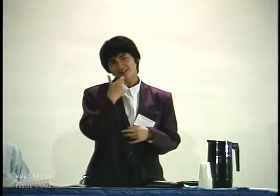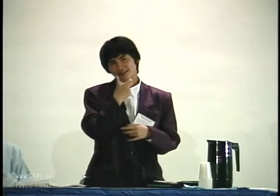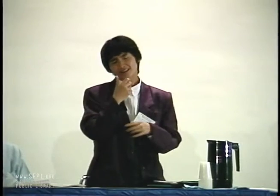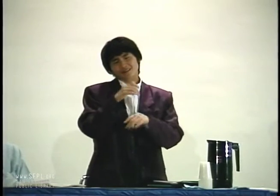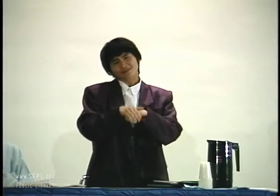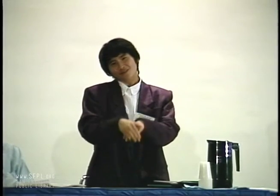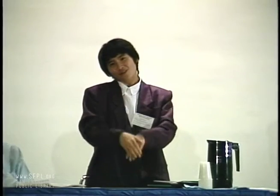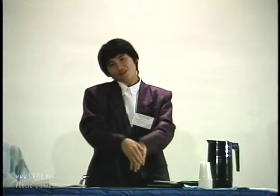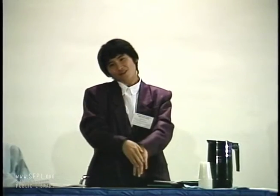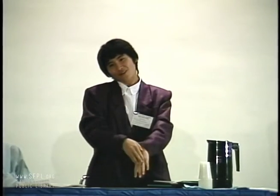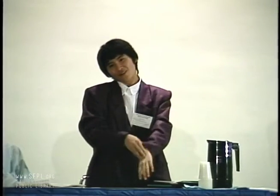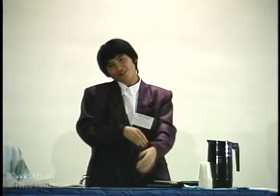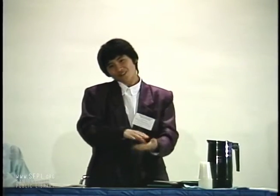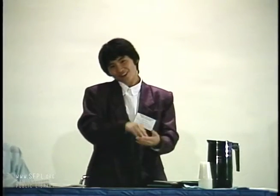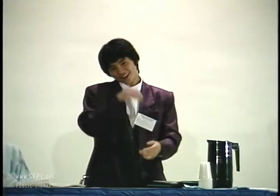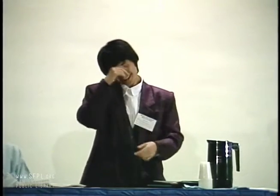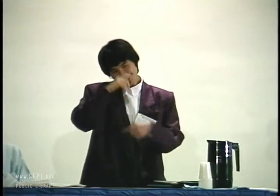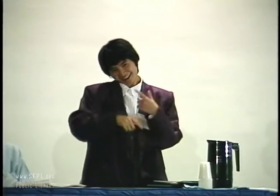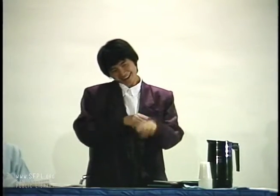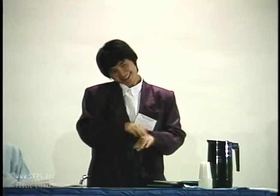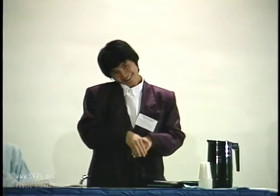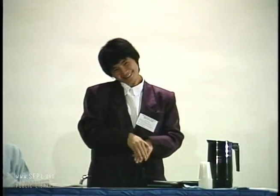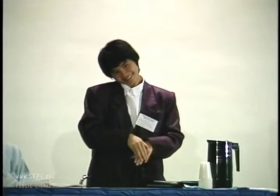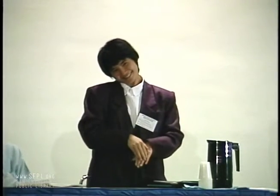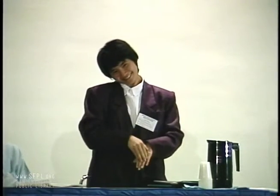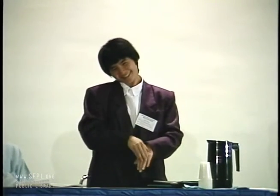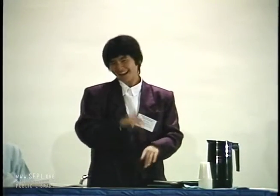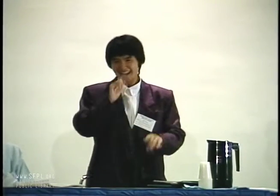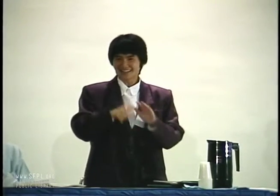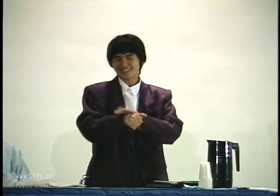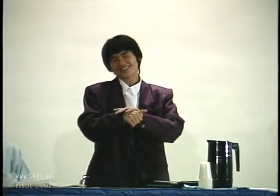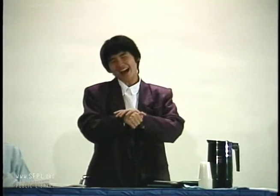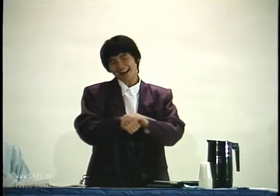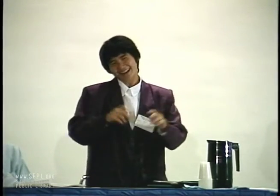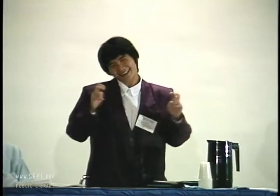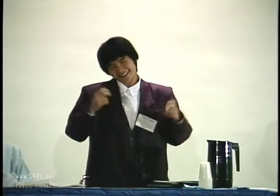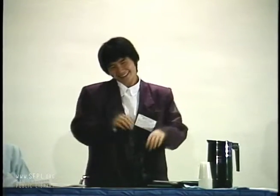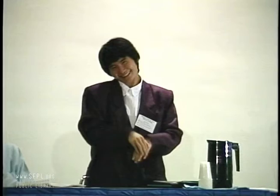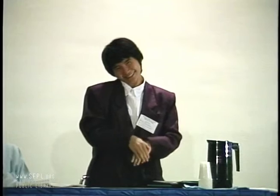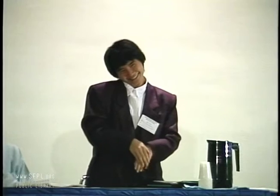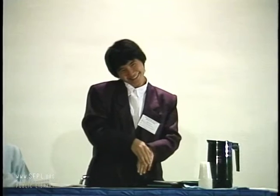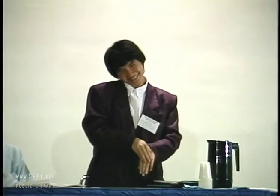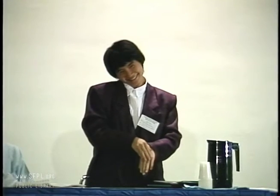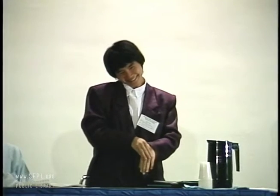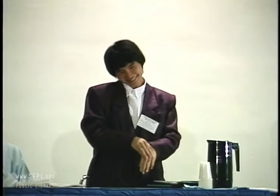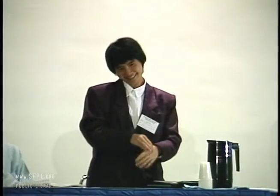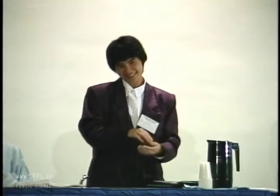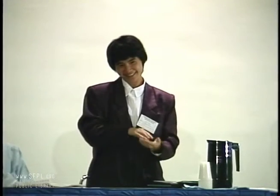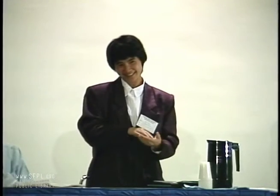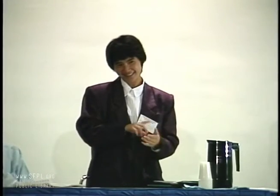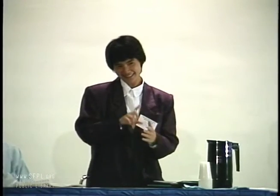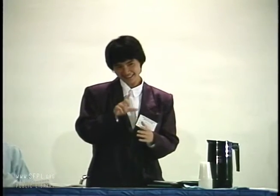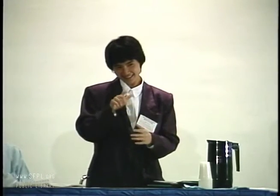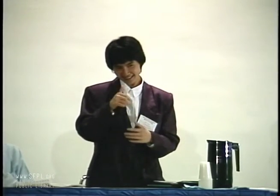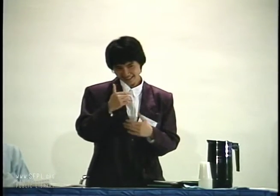me. So I sat and I watched videotapes, and it took me a while to learn sign language. I'm kind of slow as a turtle,